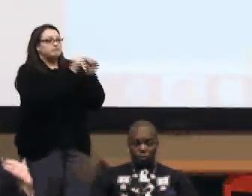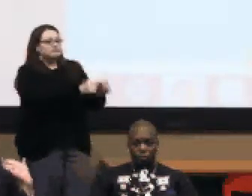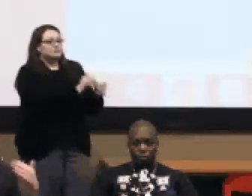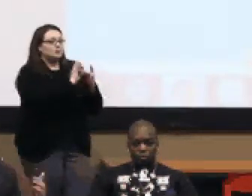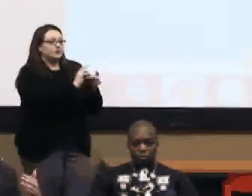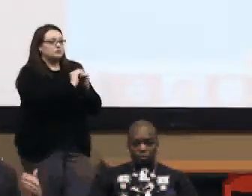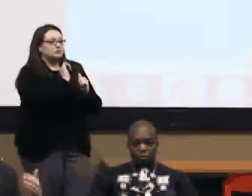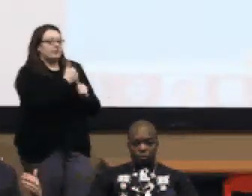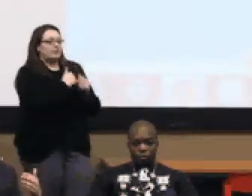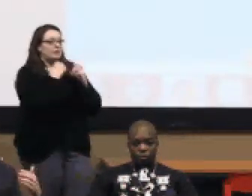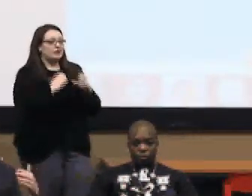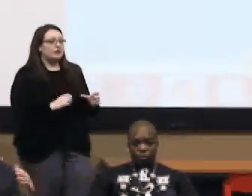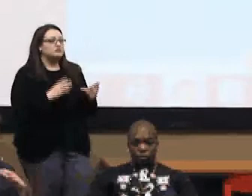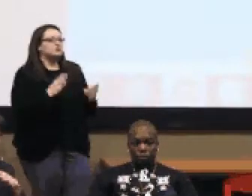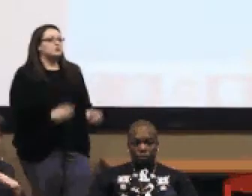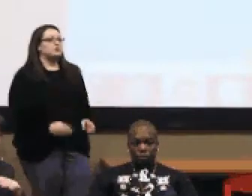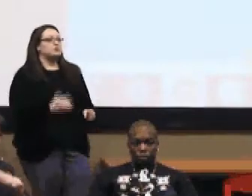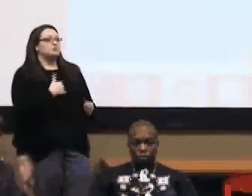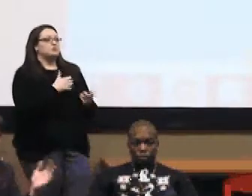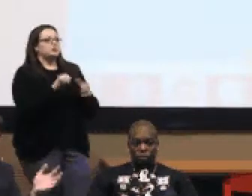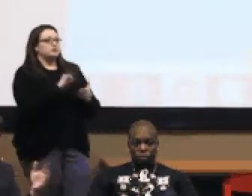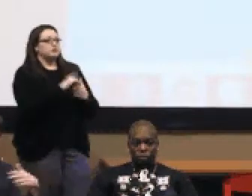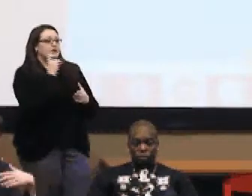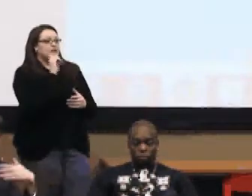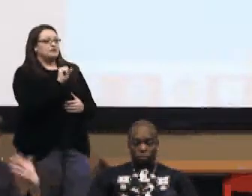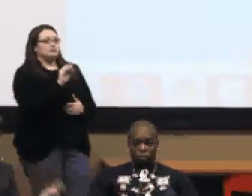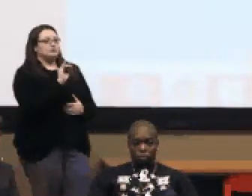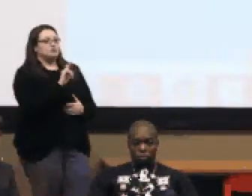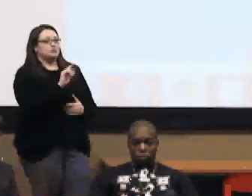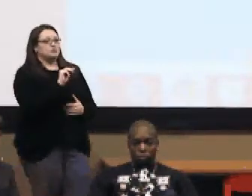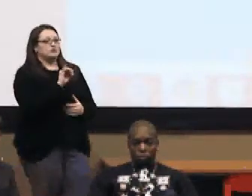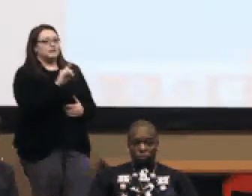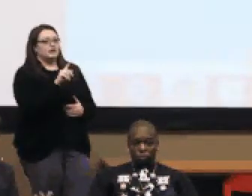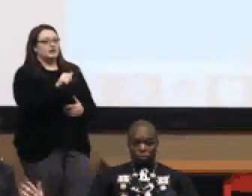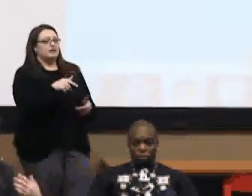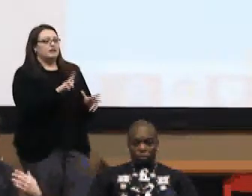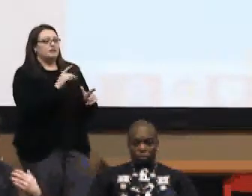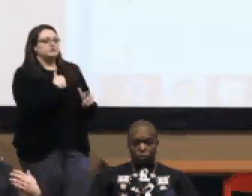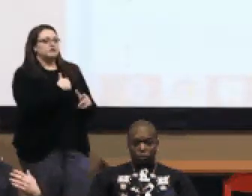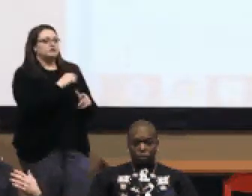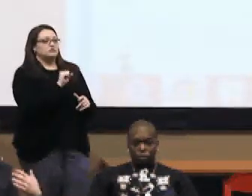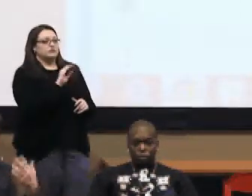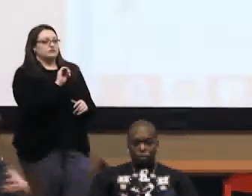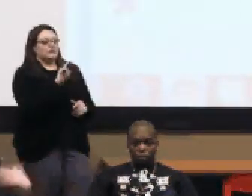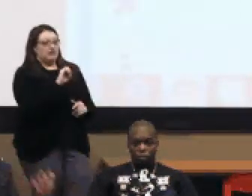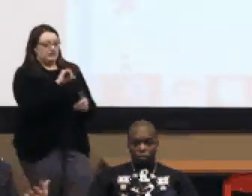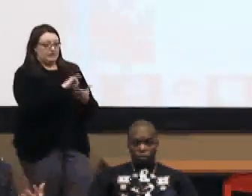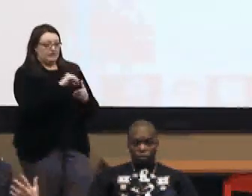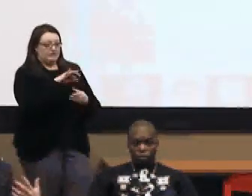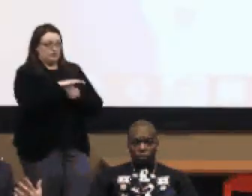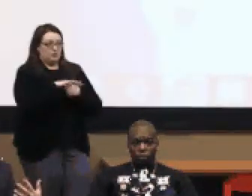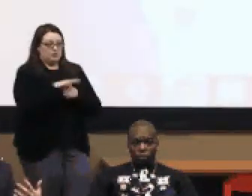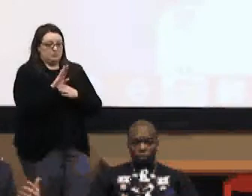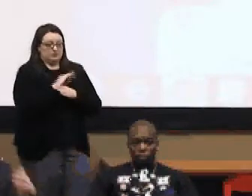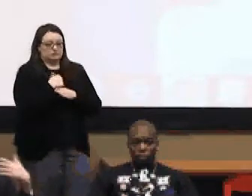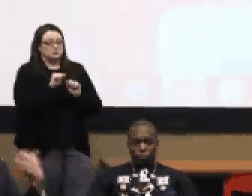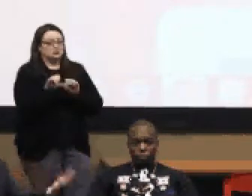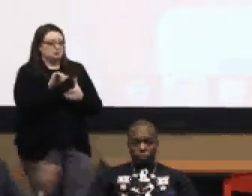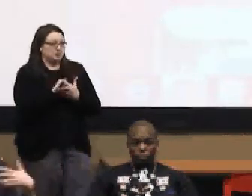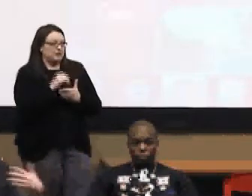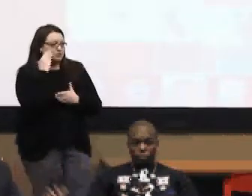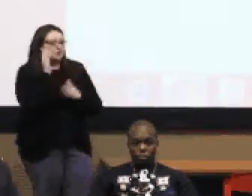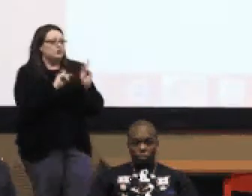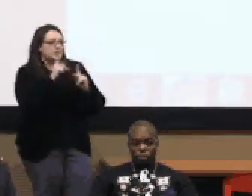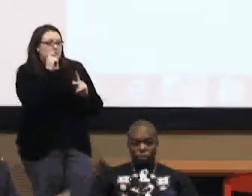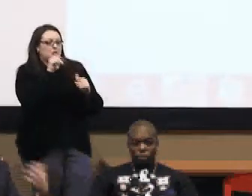And we want to do that, and I think that social media allows us to scale that in a way that if we were a local business, we could do that, right? You know the